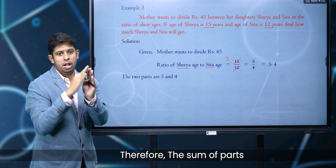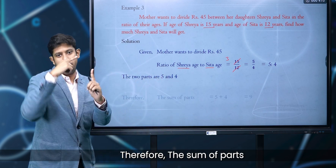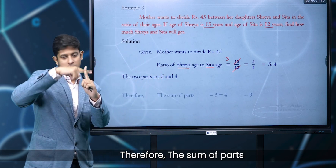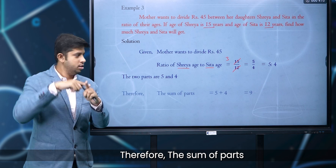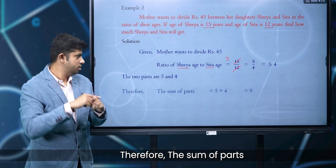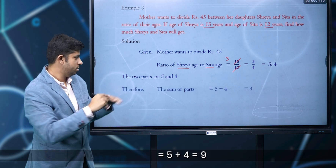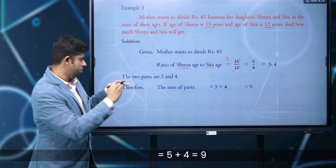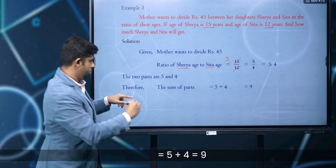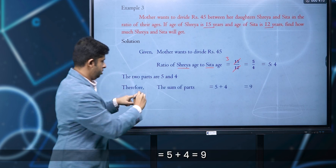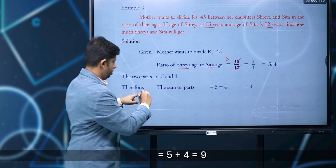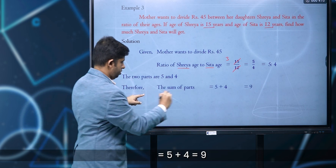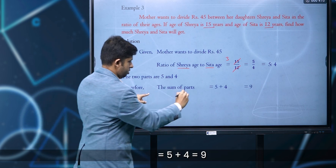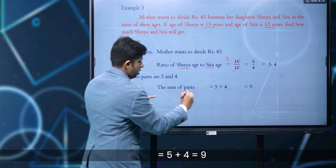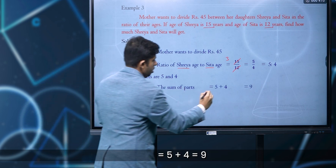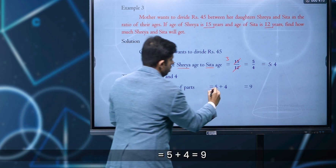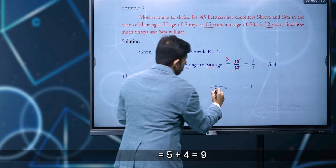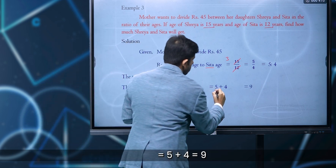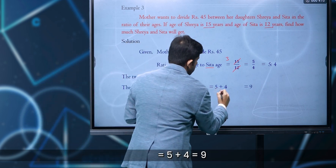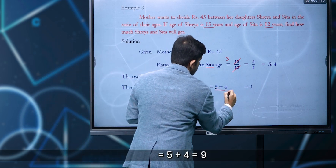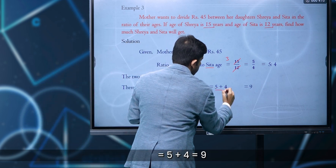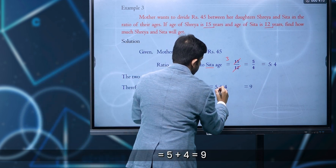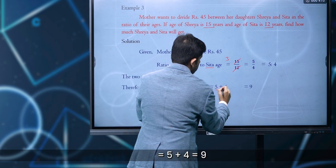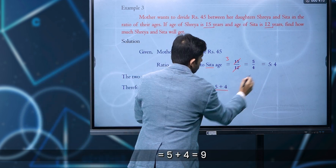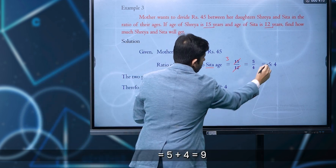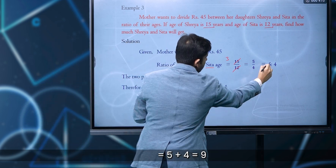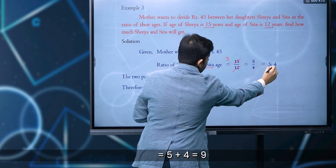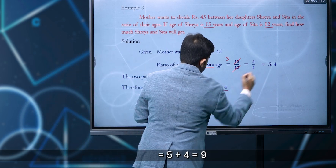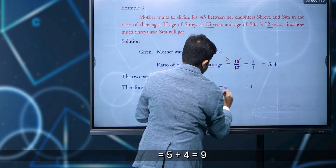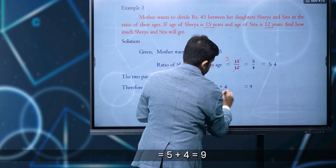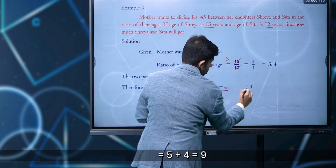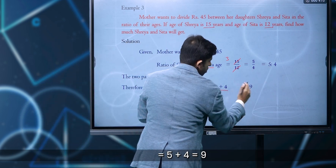Therefore, the sum of parts is equal to 5 plus 4, equals to 9.